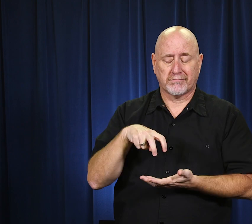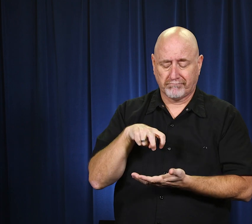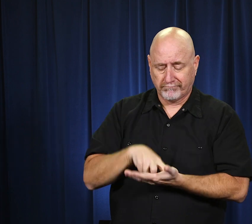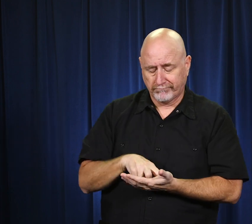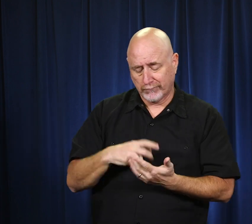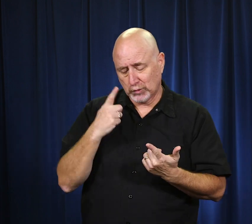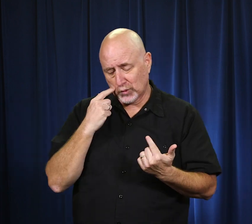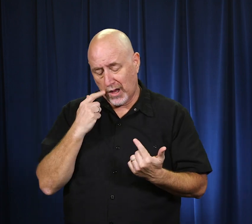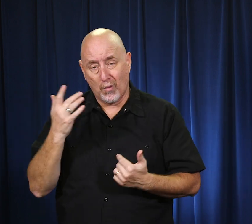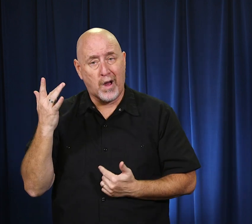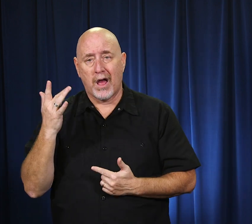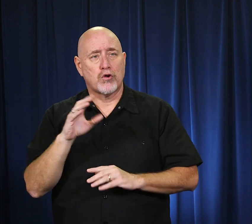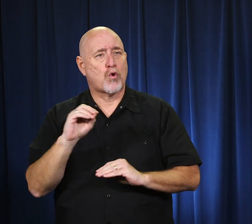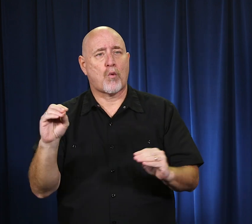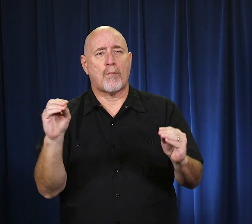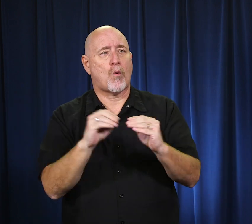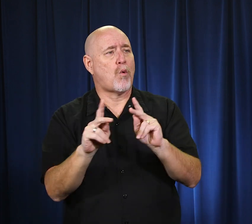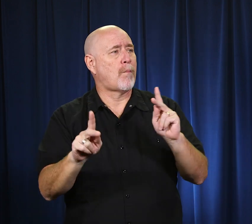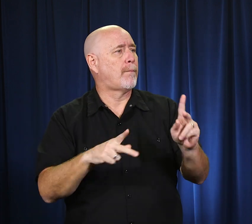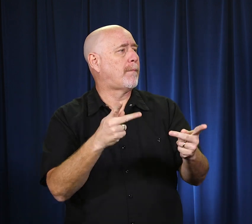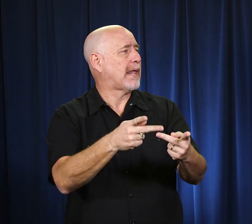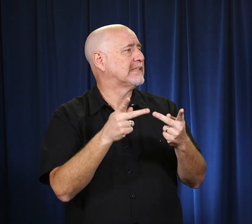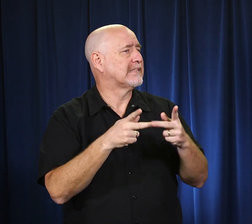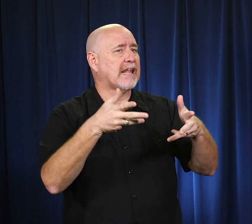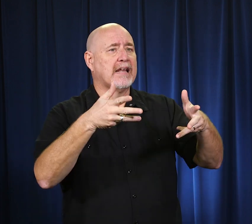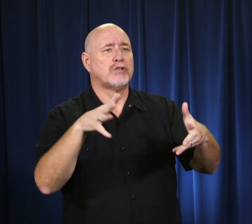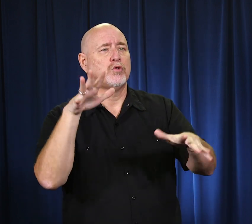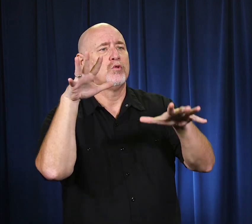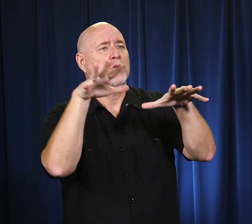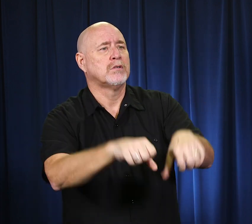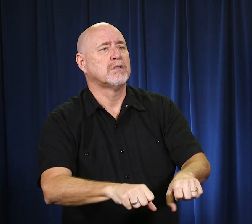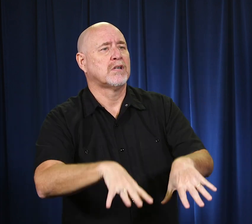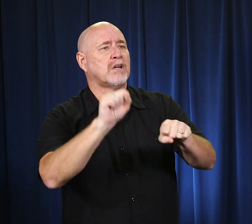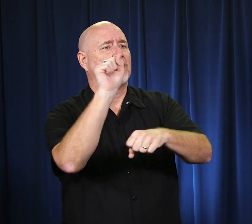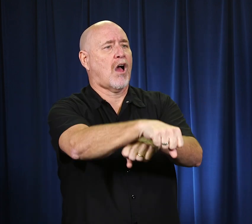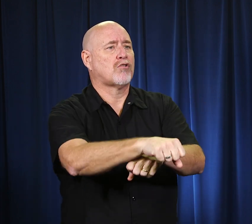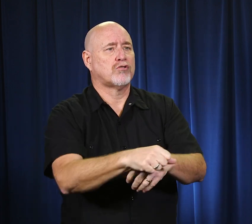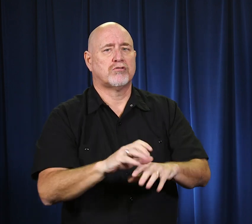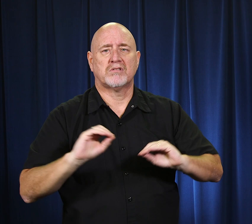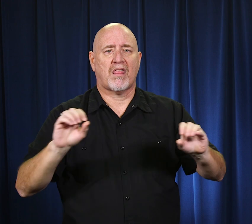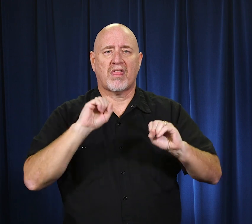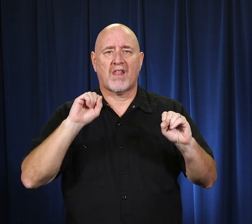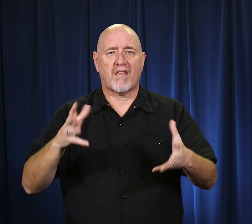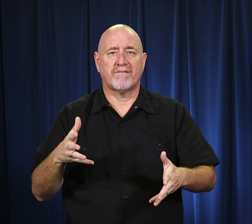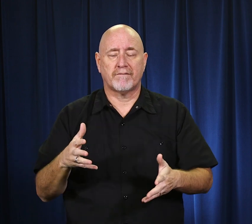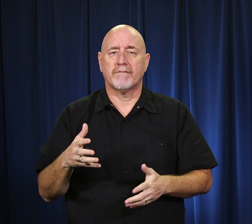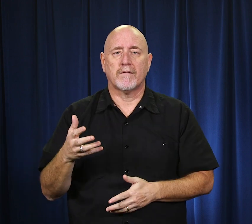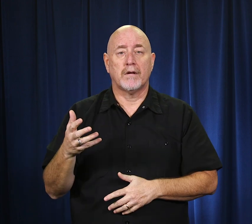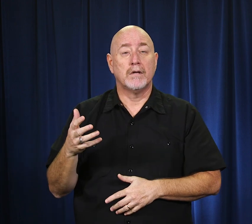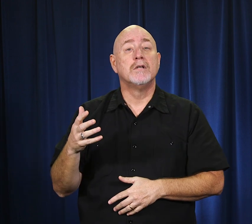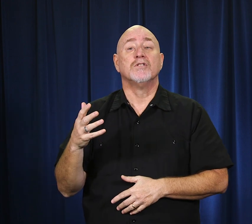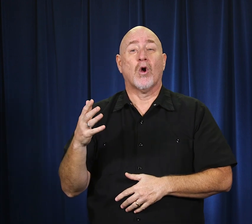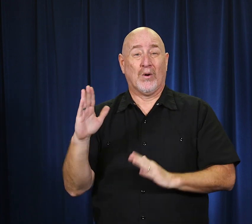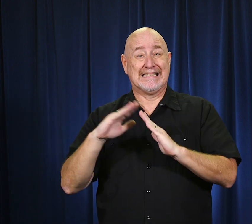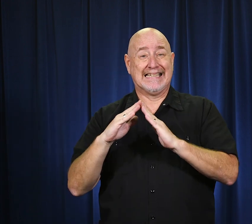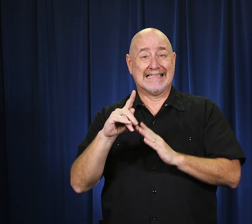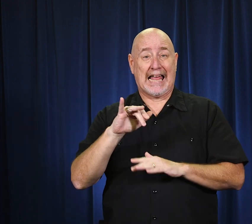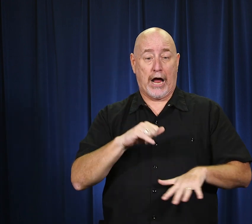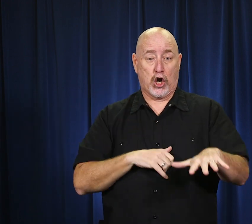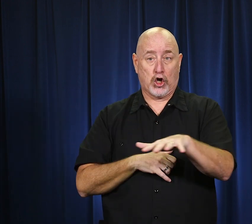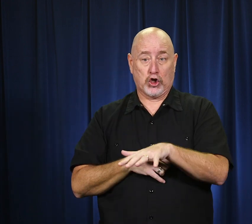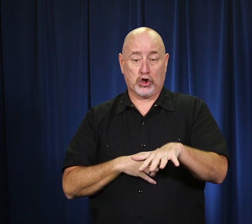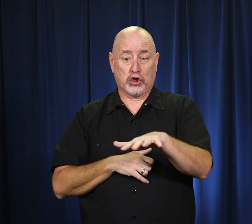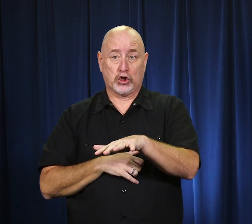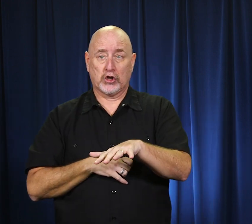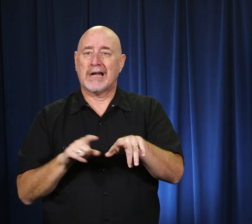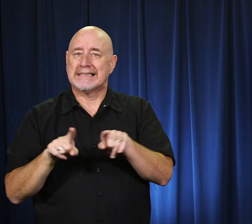life, he knelt and cried because there was no more world left to conquer. Alexander the Great came up against the mainland